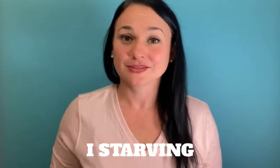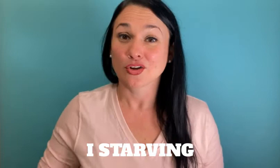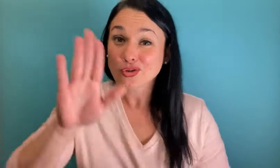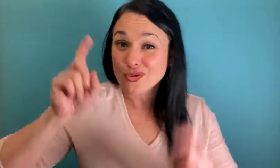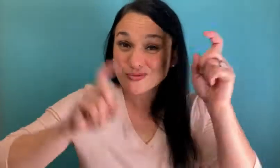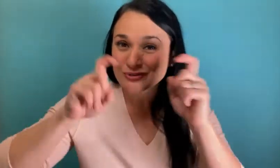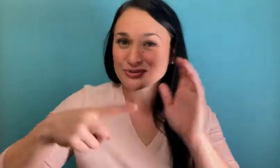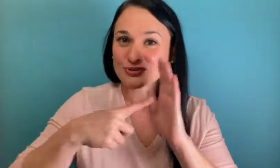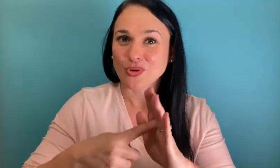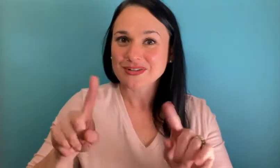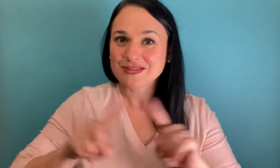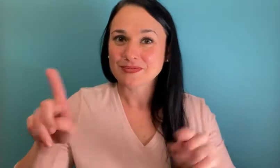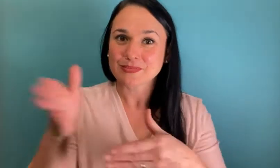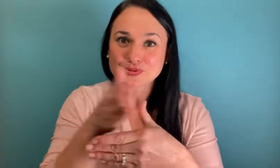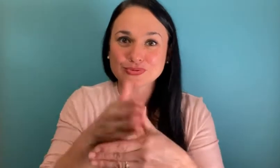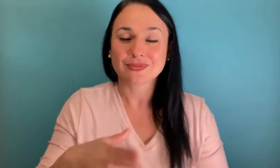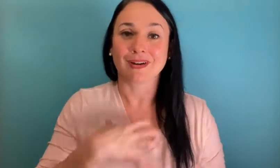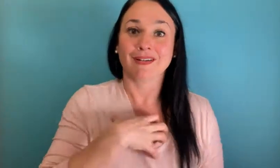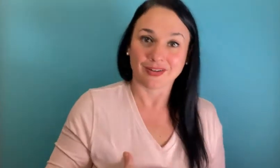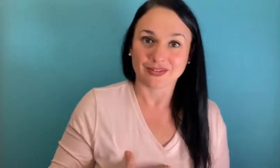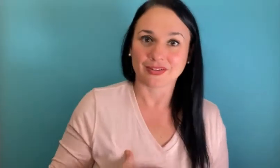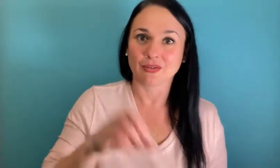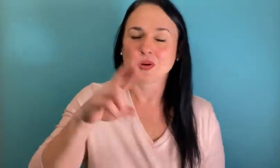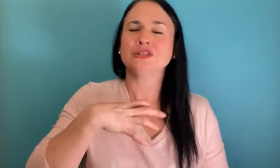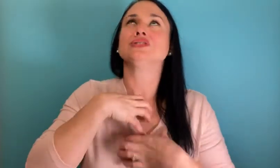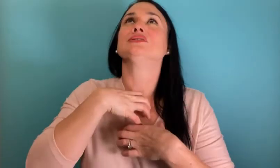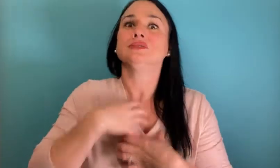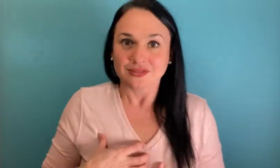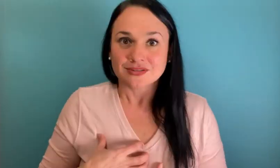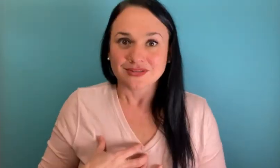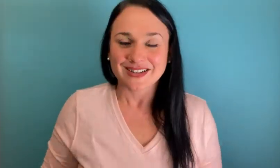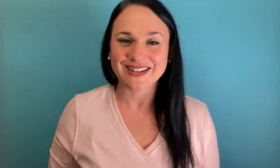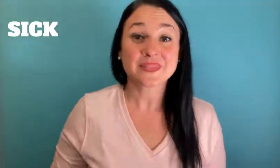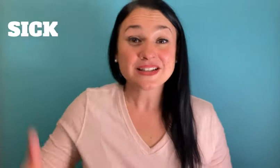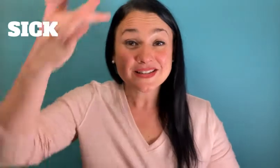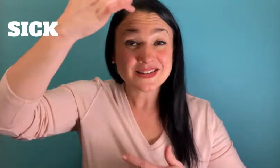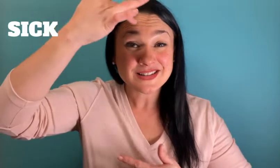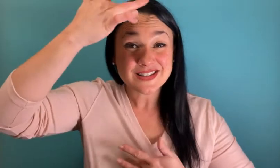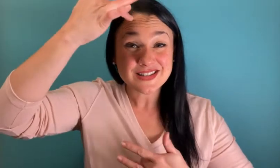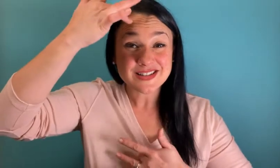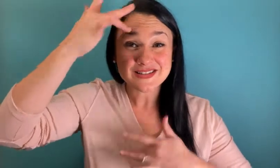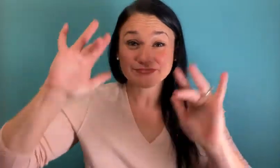starving. Your expressions are going to show the differences between hungry or starving,